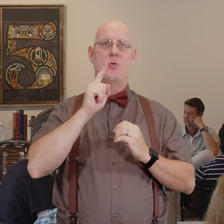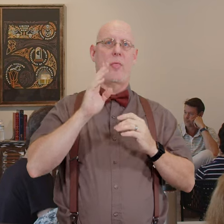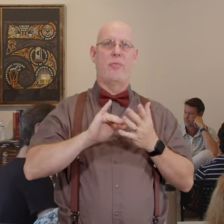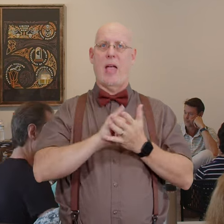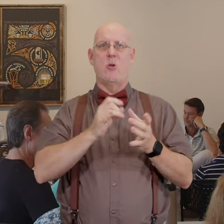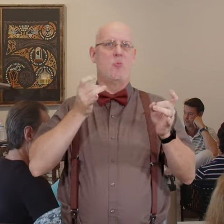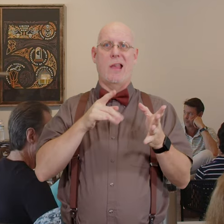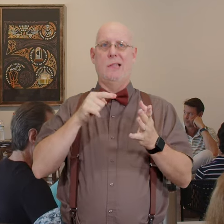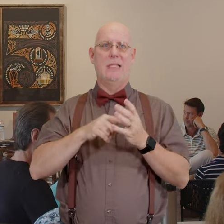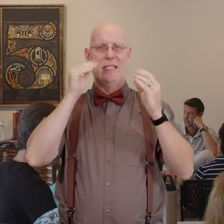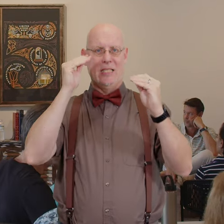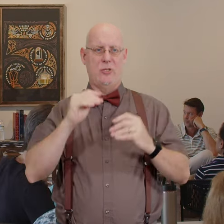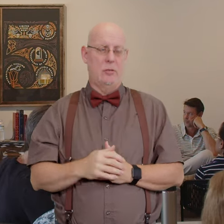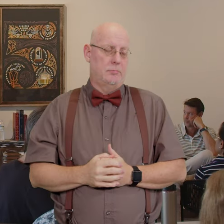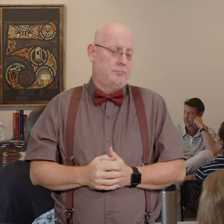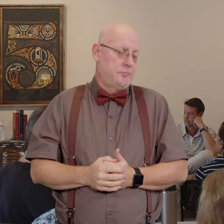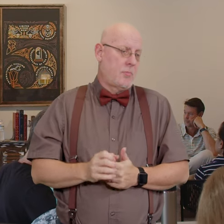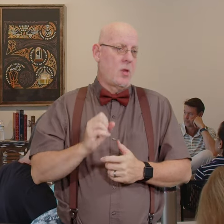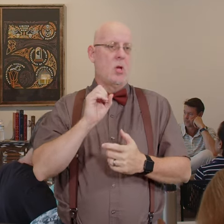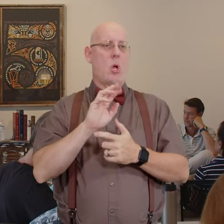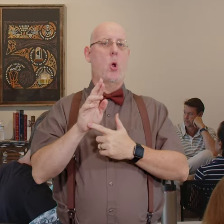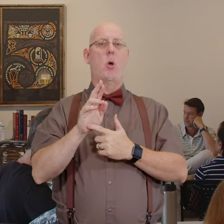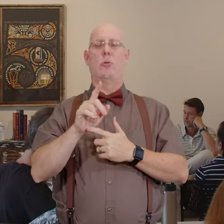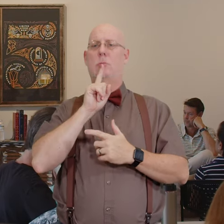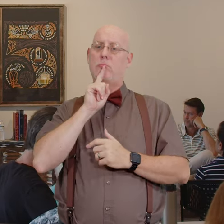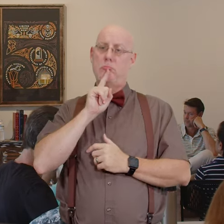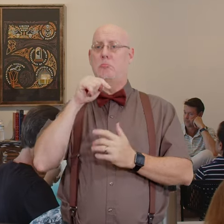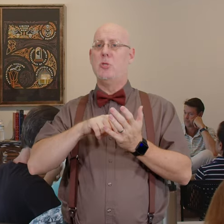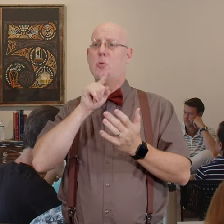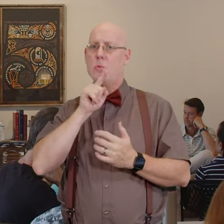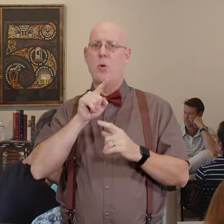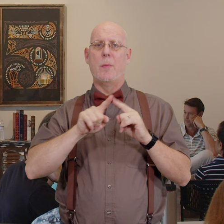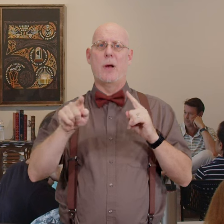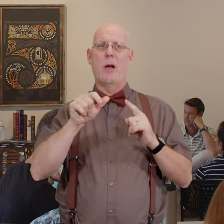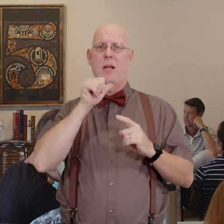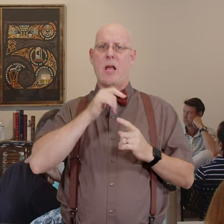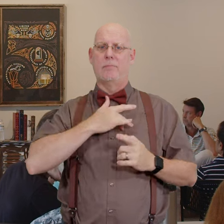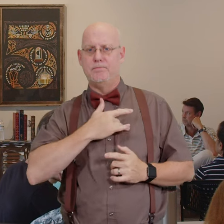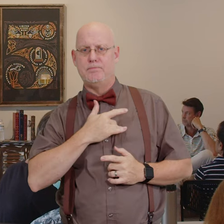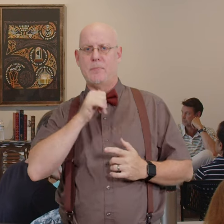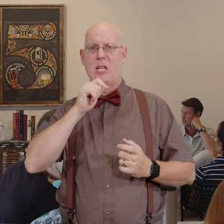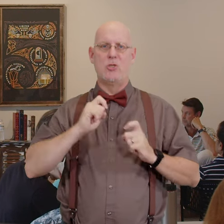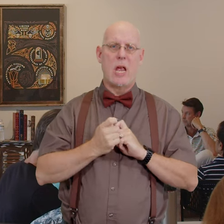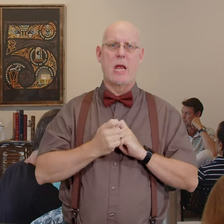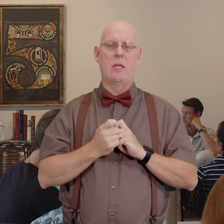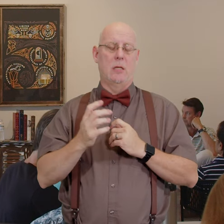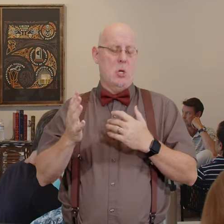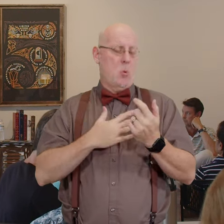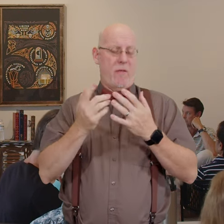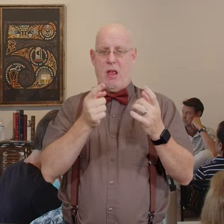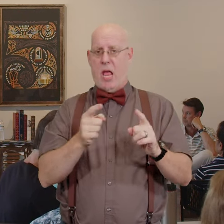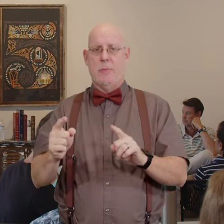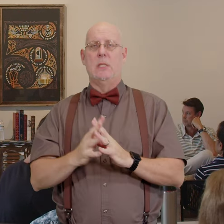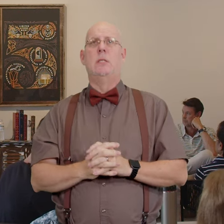than ever that you hate this teaching, or you're assured that, hey, this is true, but you haven't been moved and stirred, no matter which